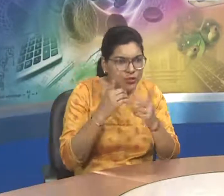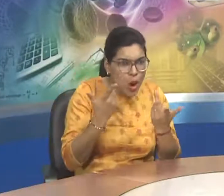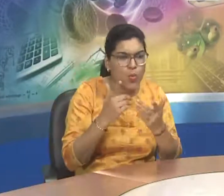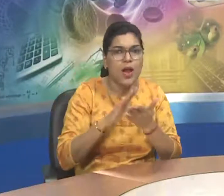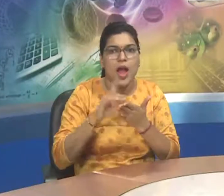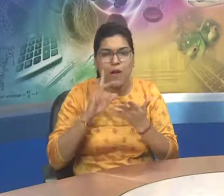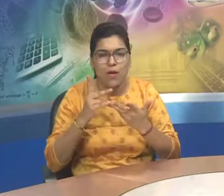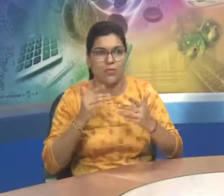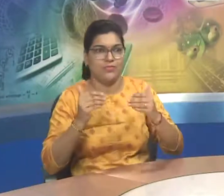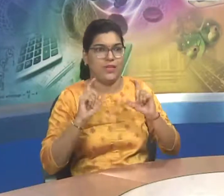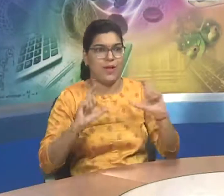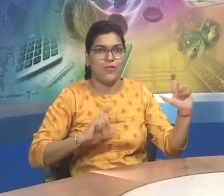local ways of